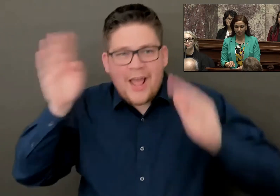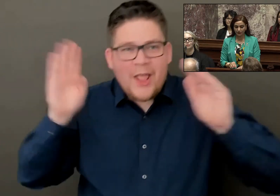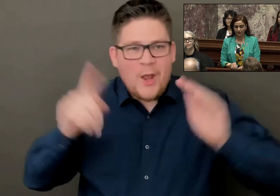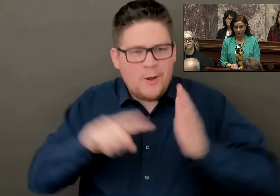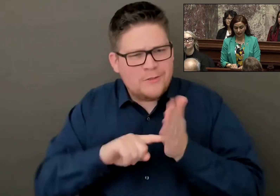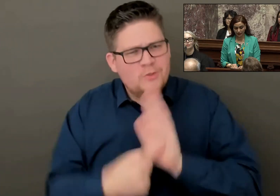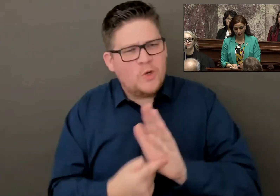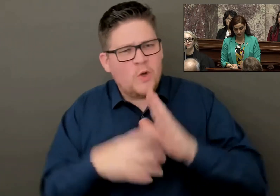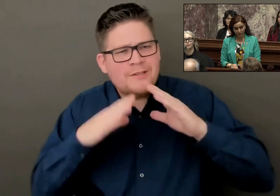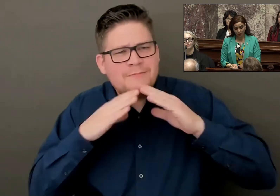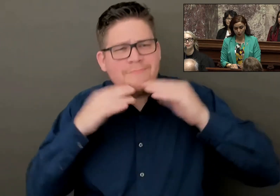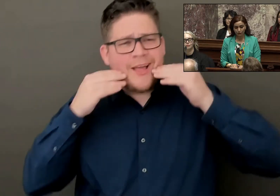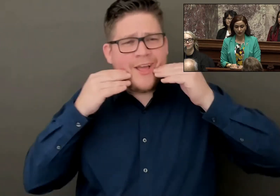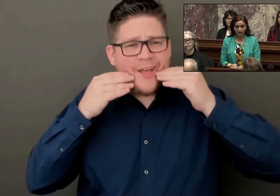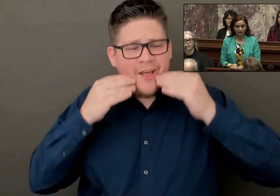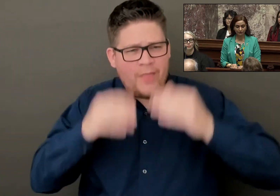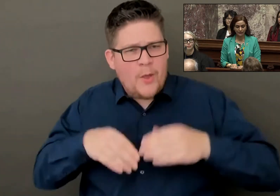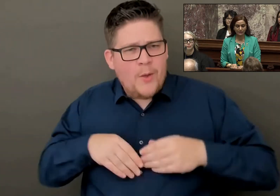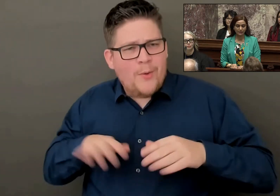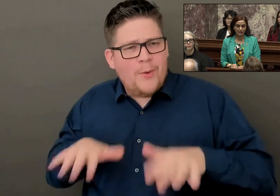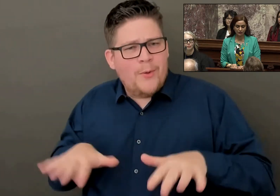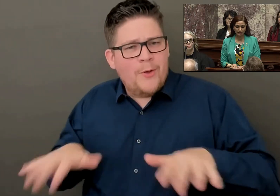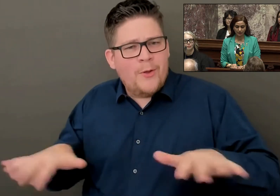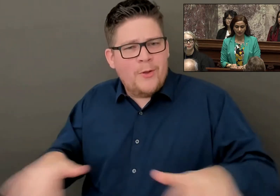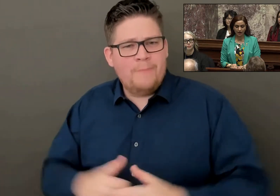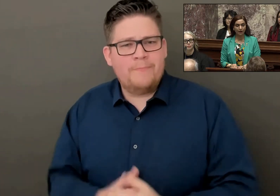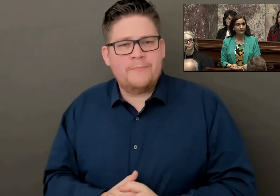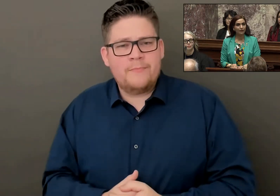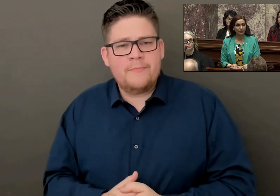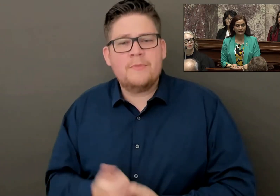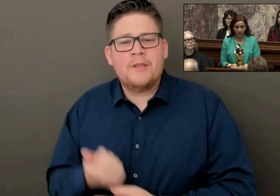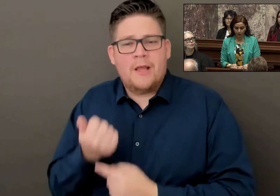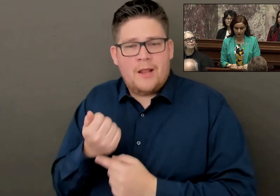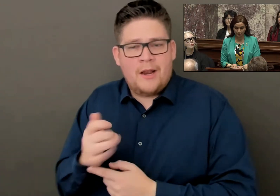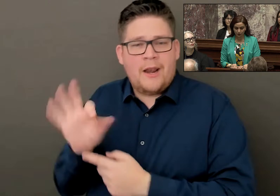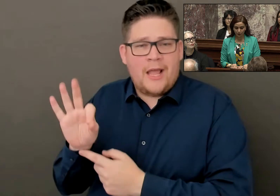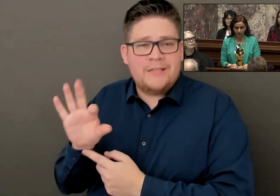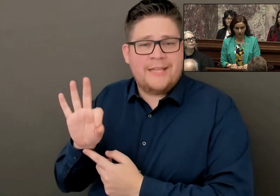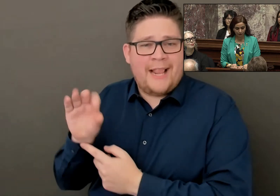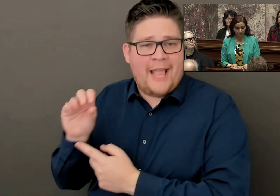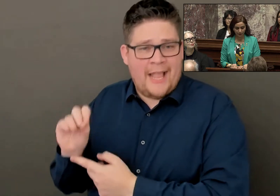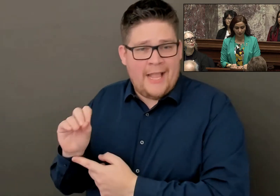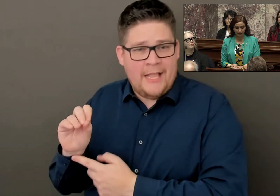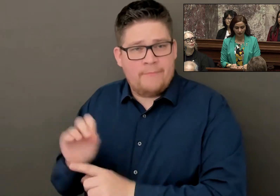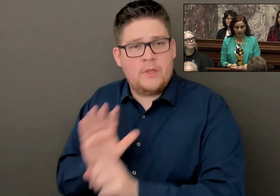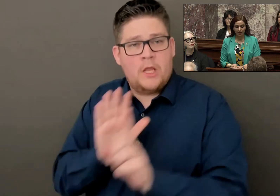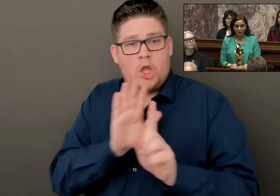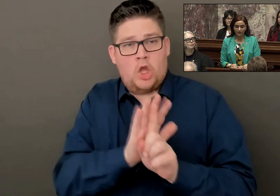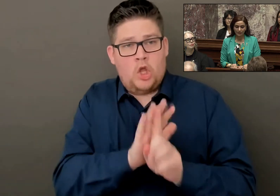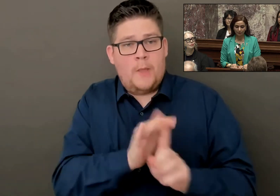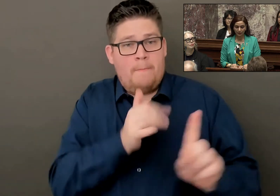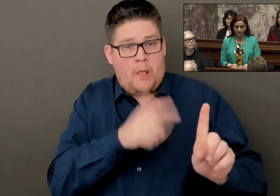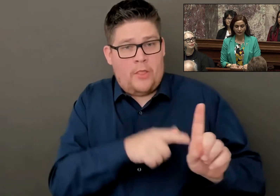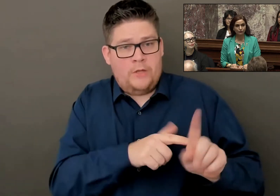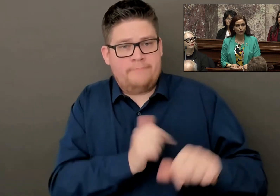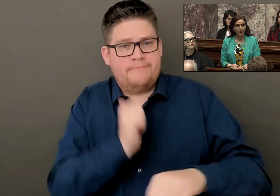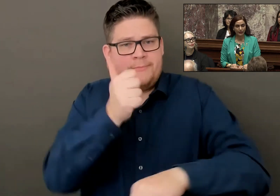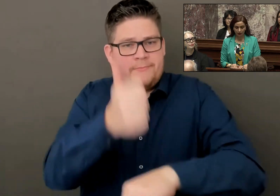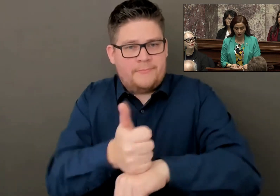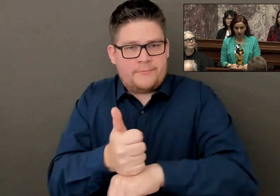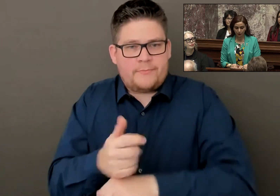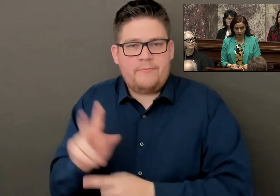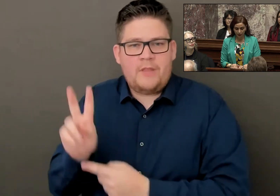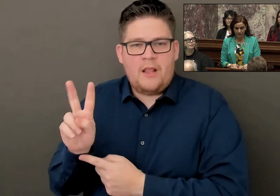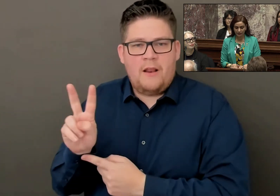alongside her mother, Lanella co-founded Vernon's Teach and Learn, a beloved cornerstone of our community, which is a place of